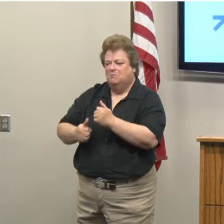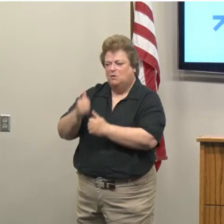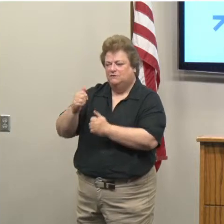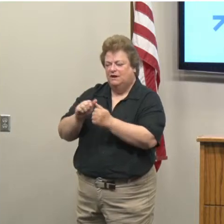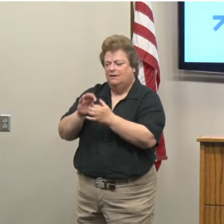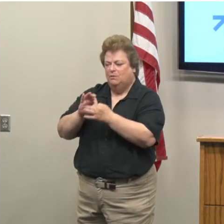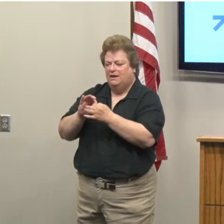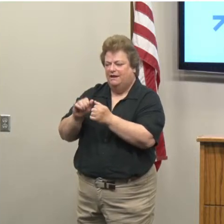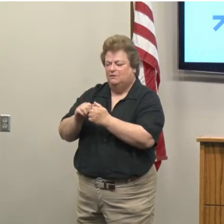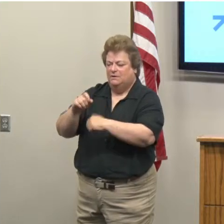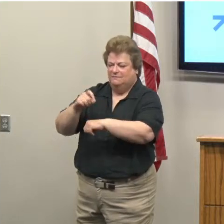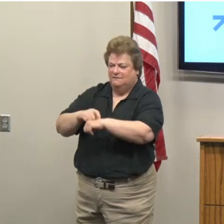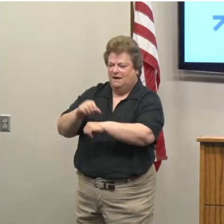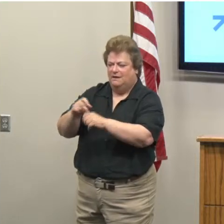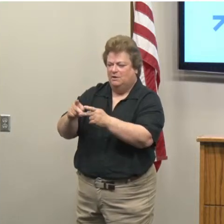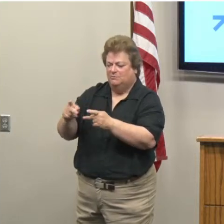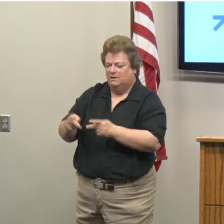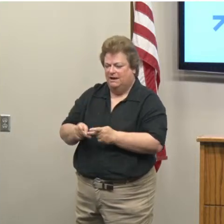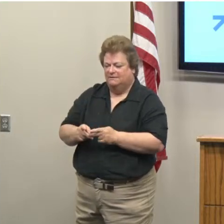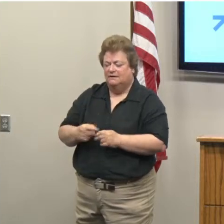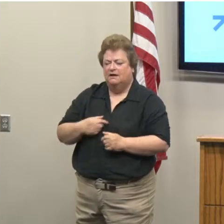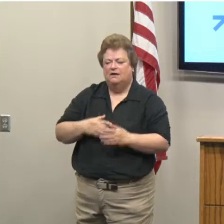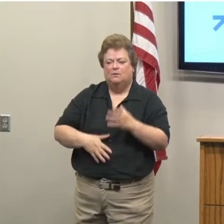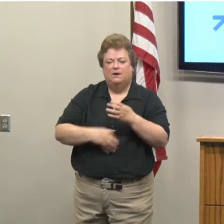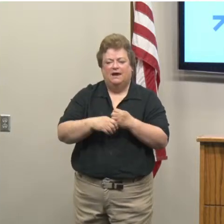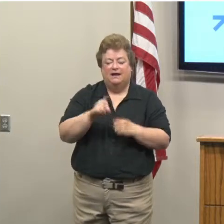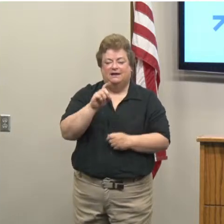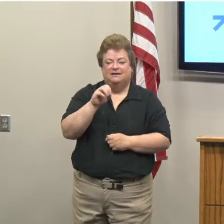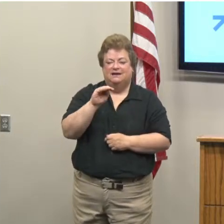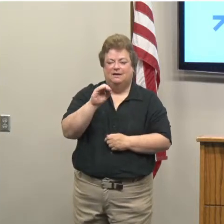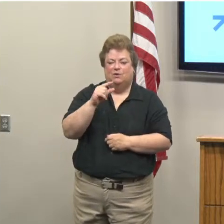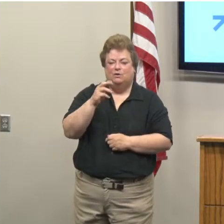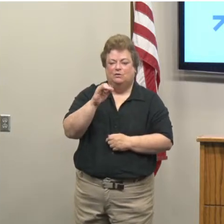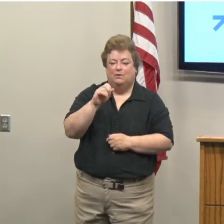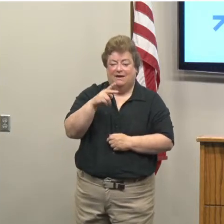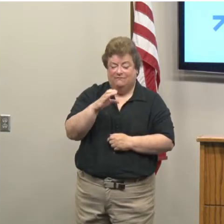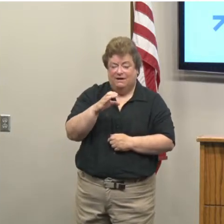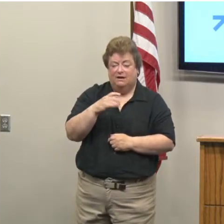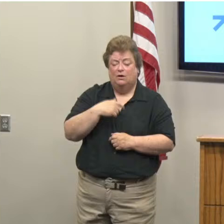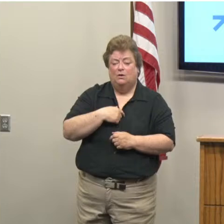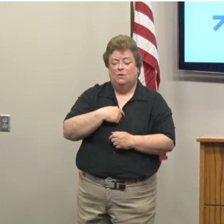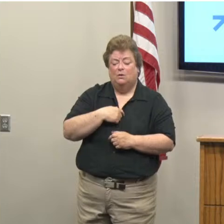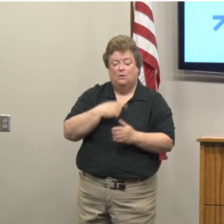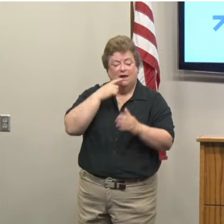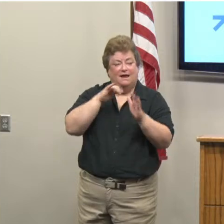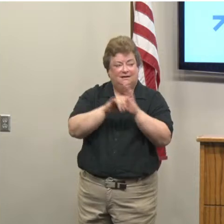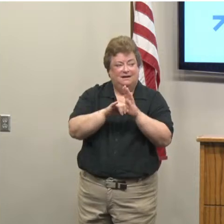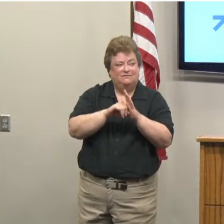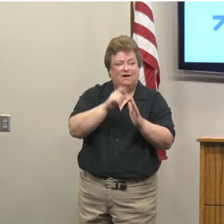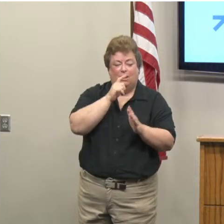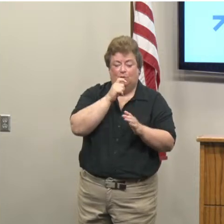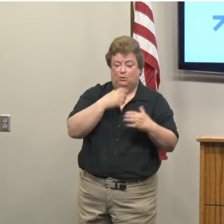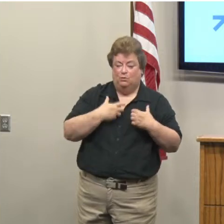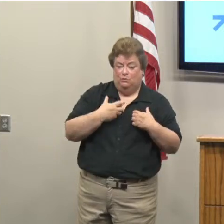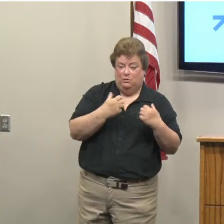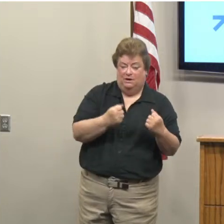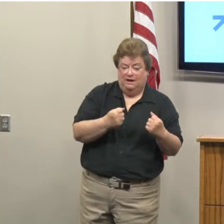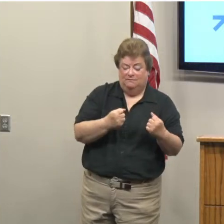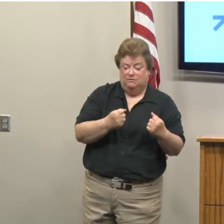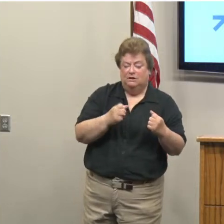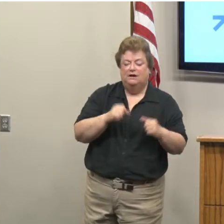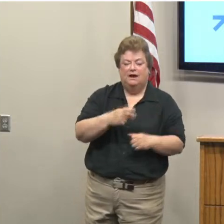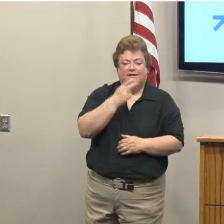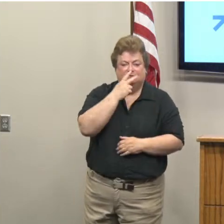place. Next, we added demographic data for those who have been identified as recovered. You can see the